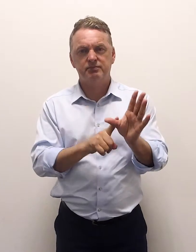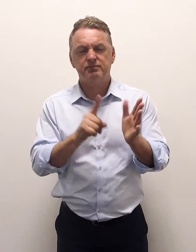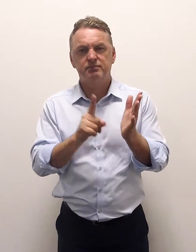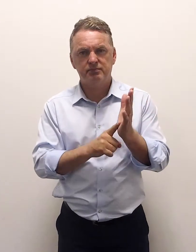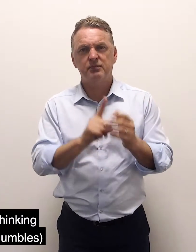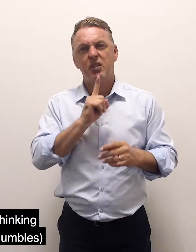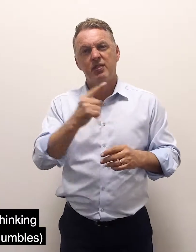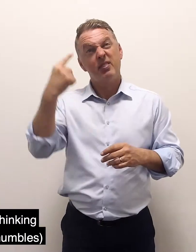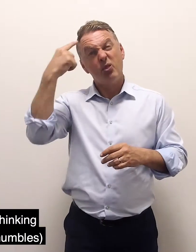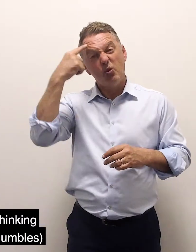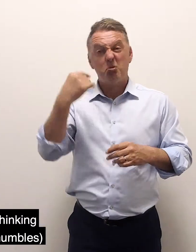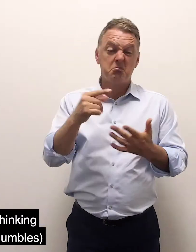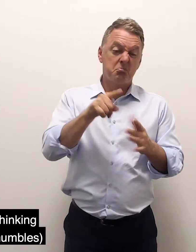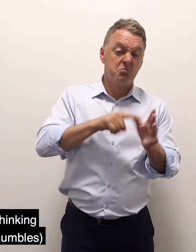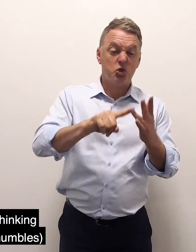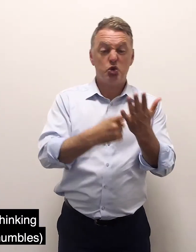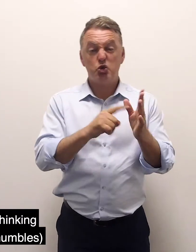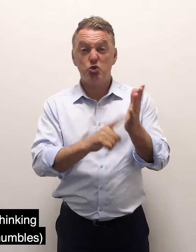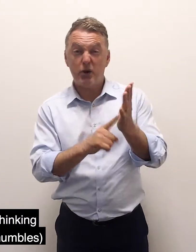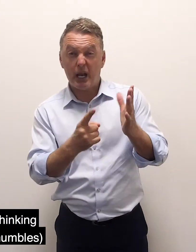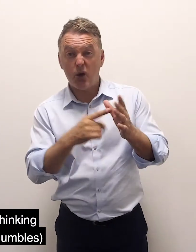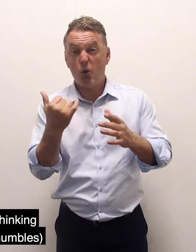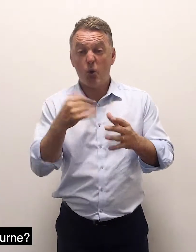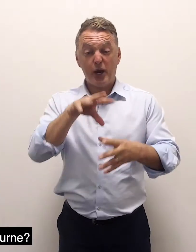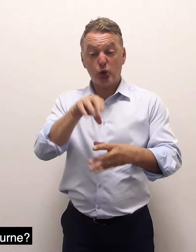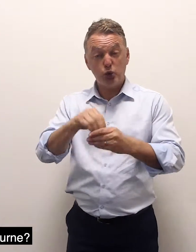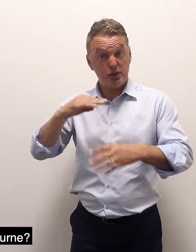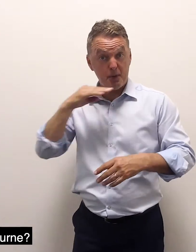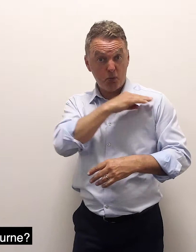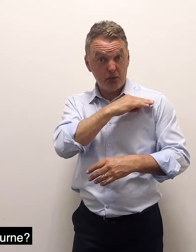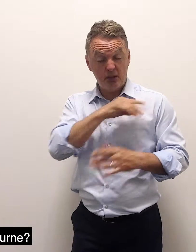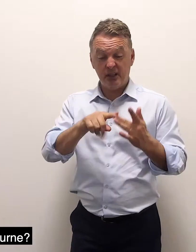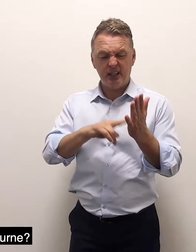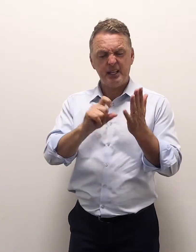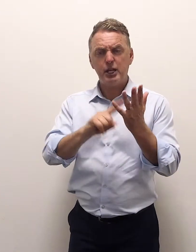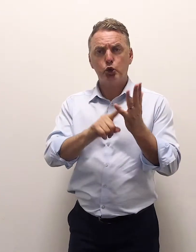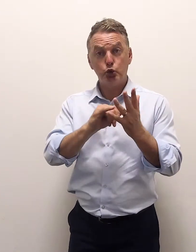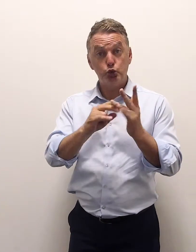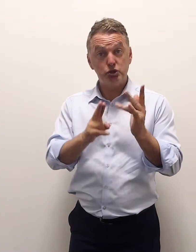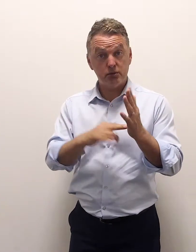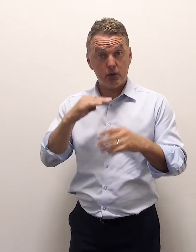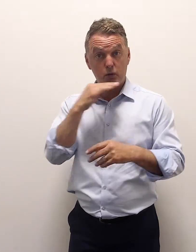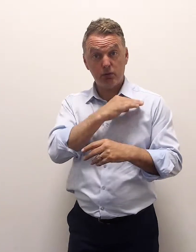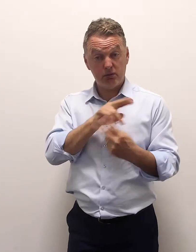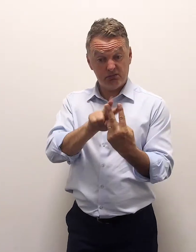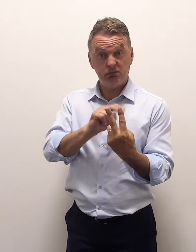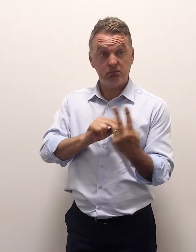Yes? Cheryl, I was thinking about like Urella and maybe is it Inclusion Melbourne? Yes,